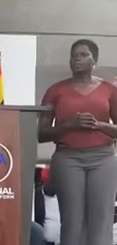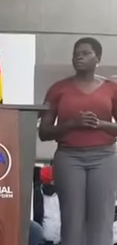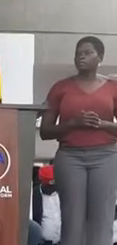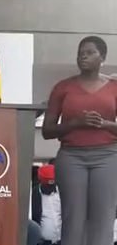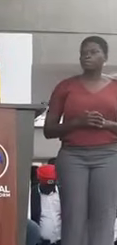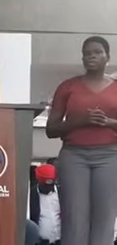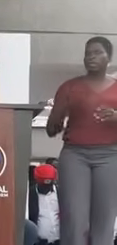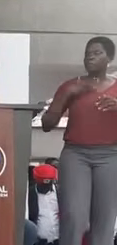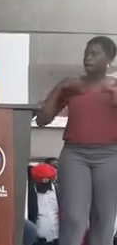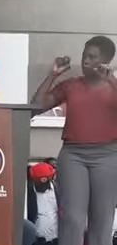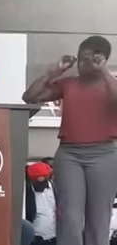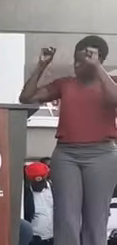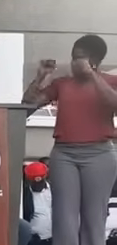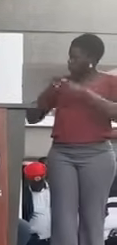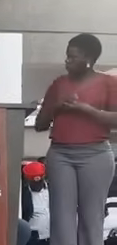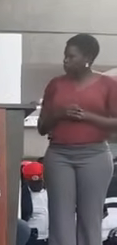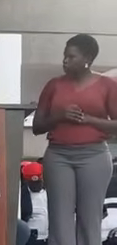justice. Mr. President,